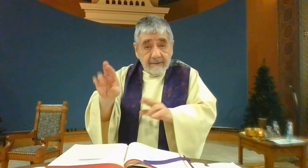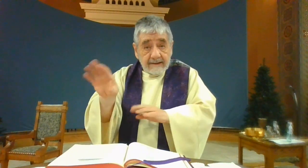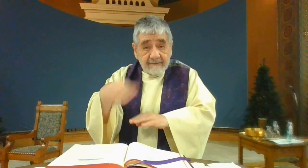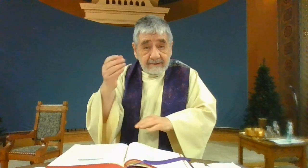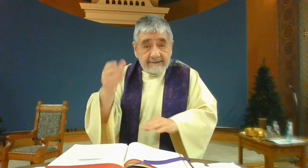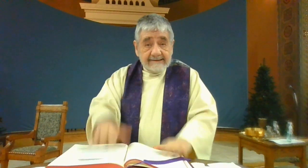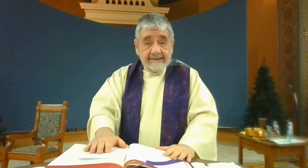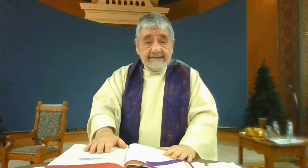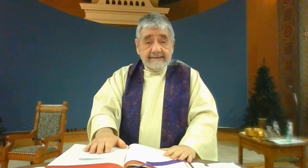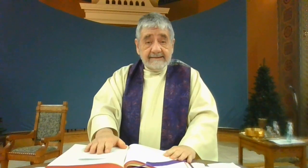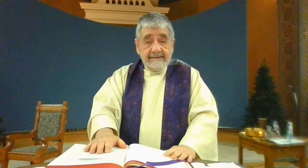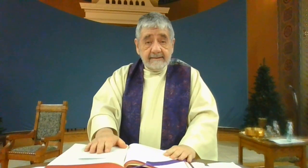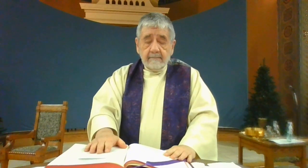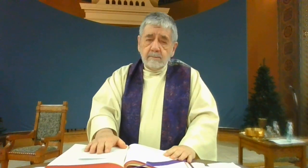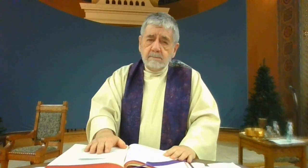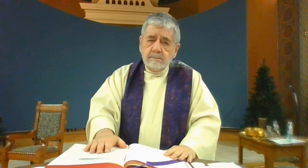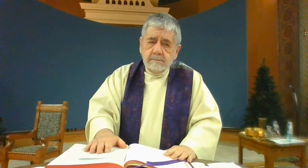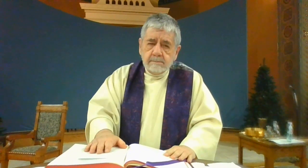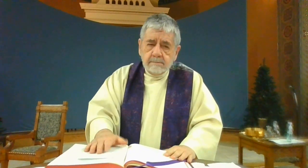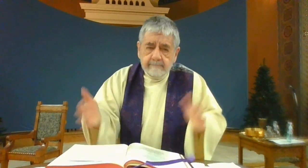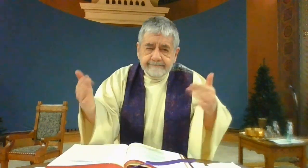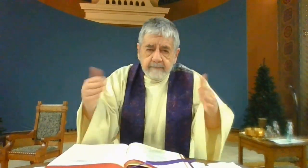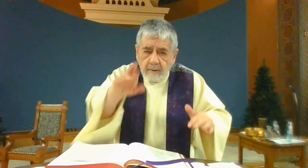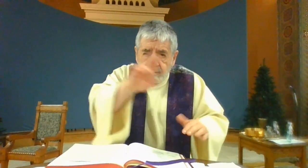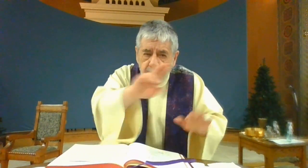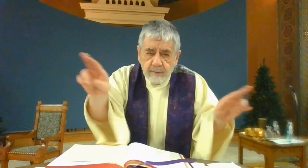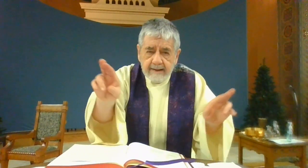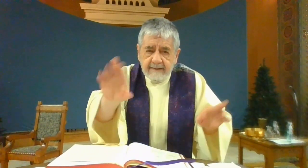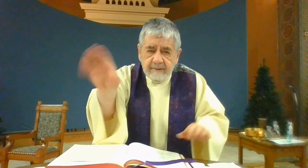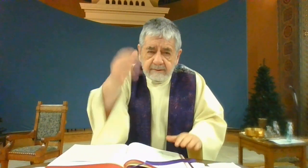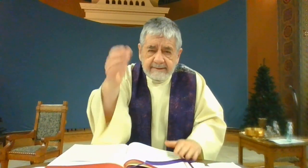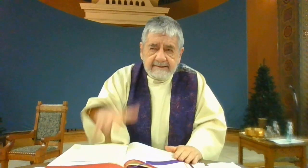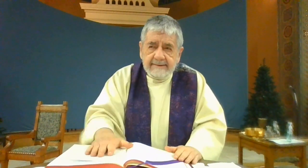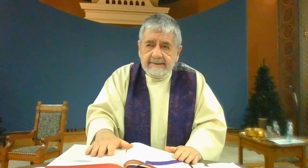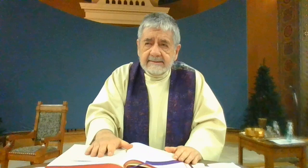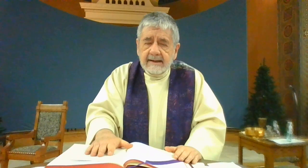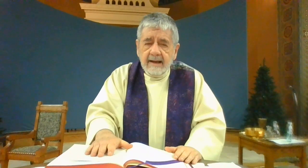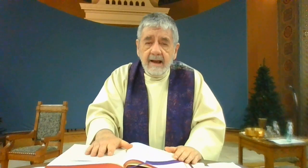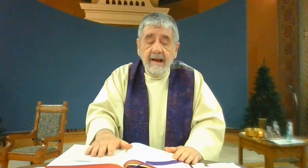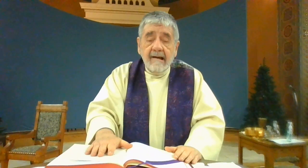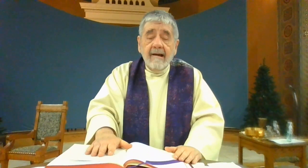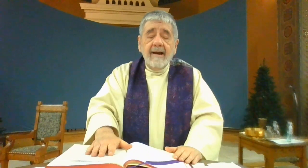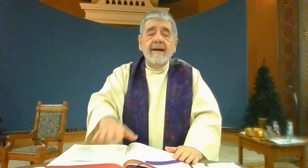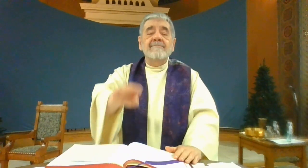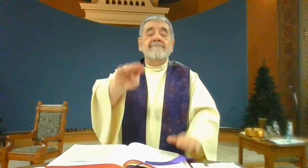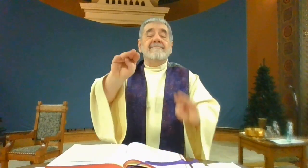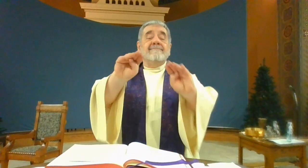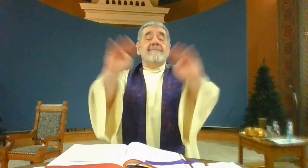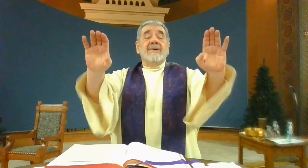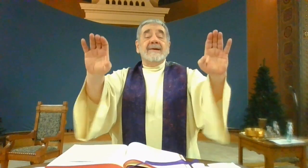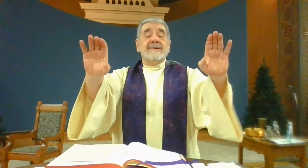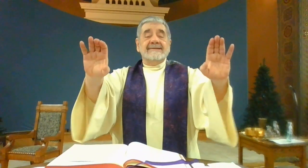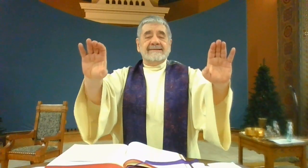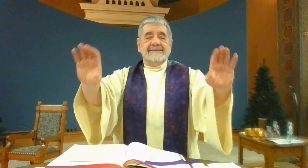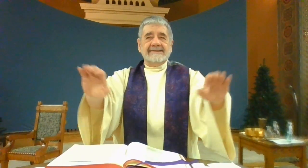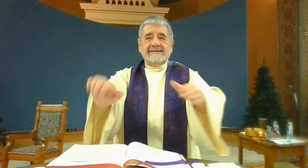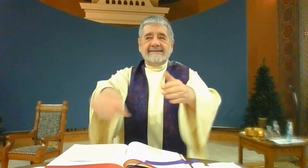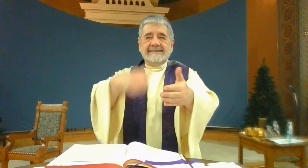Are you ready for Christmas? Hey, come on. Are you ready for Christmas? Merry